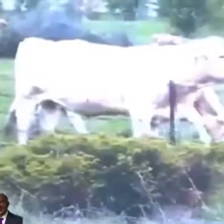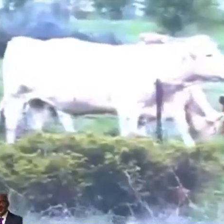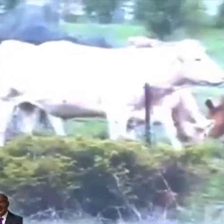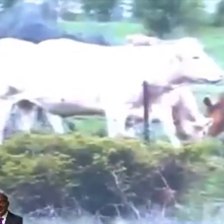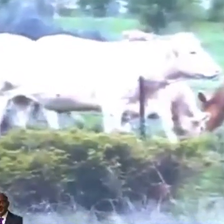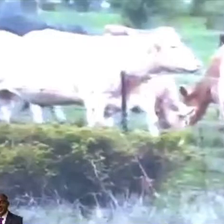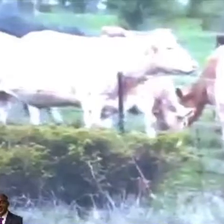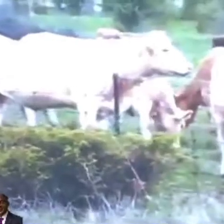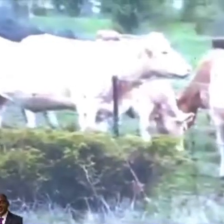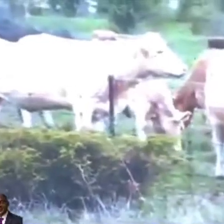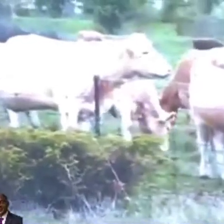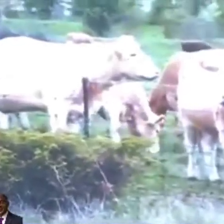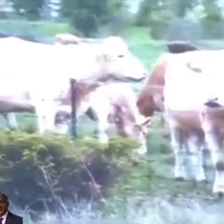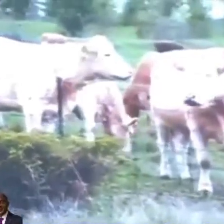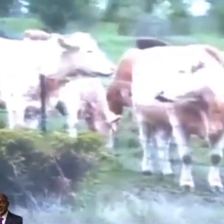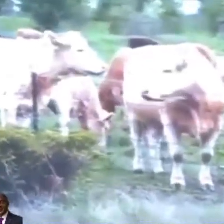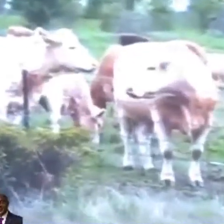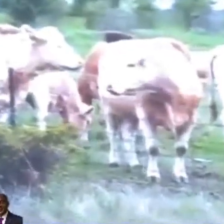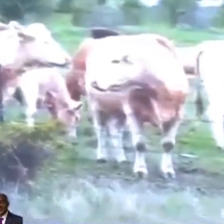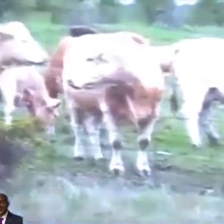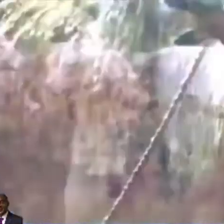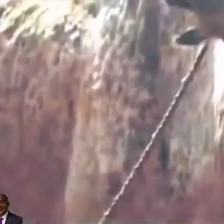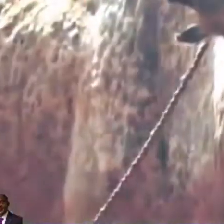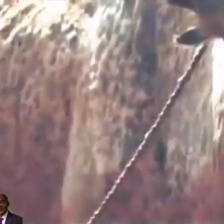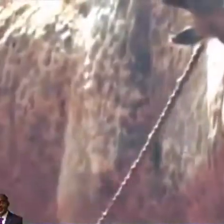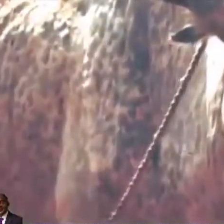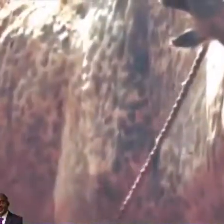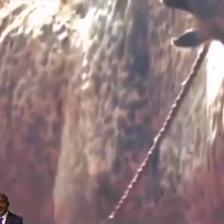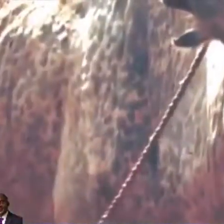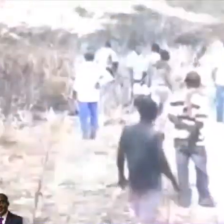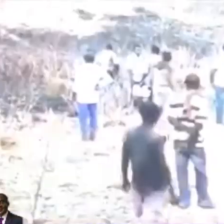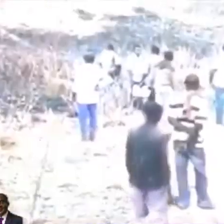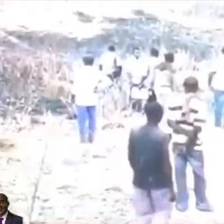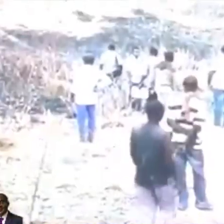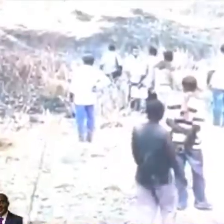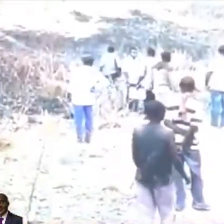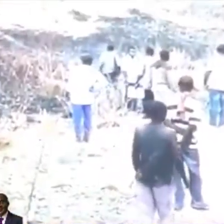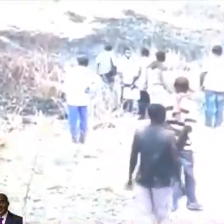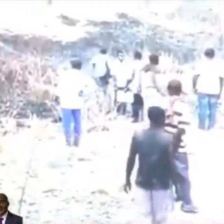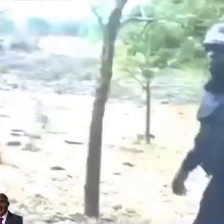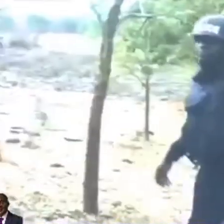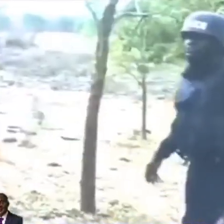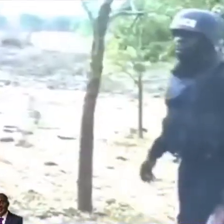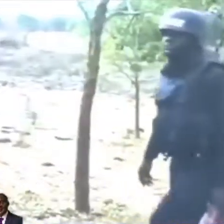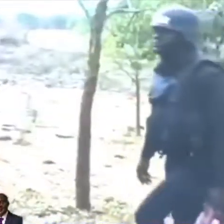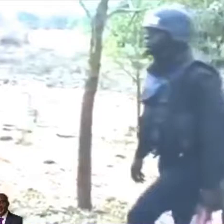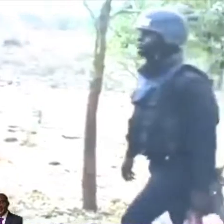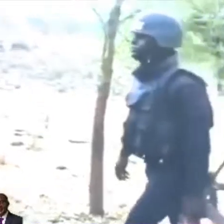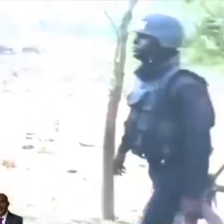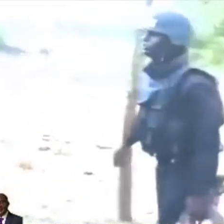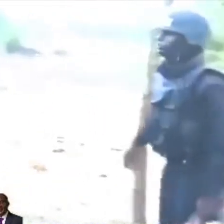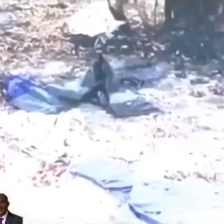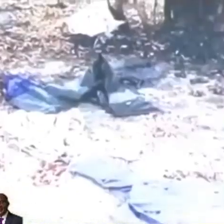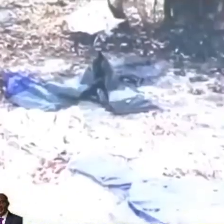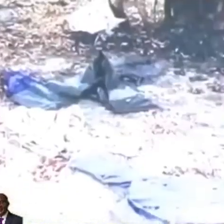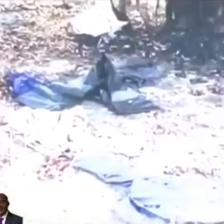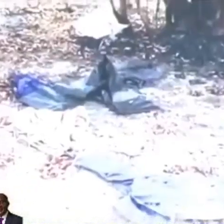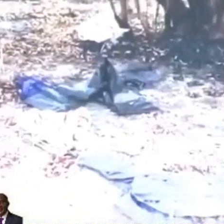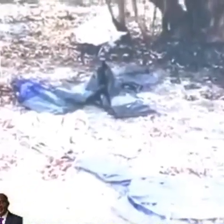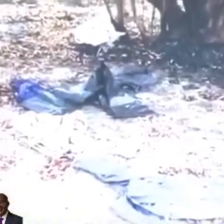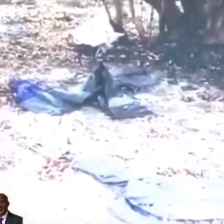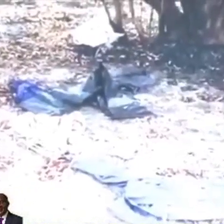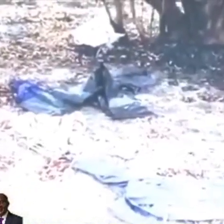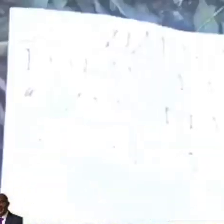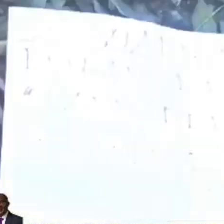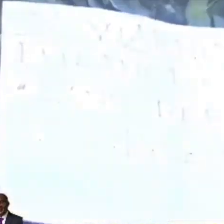is one of the districts previously noted for unending conflicts between local farmers and herdsmen. The conflicts mostly